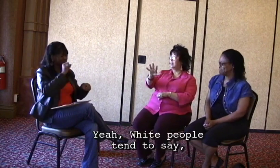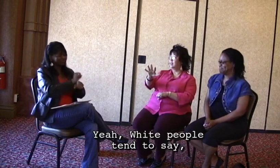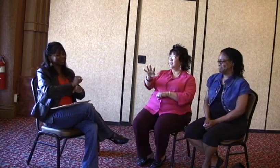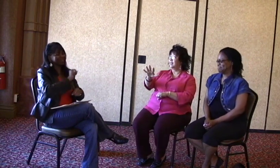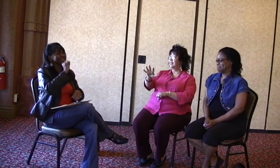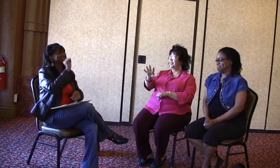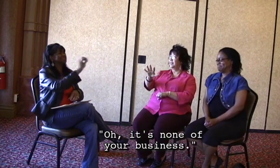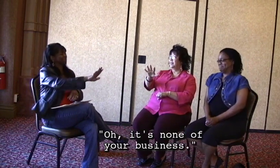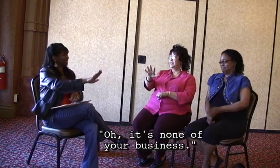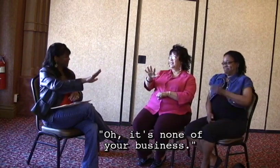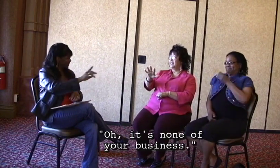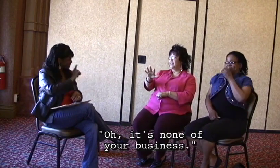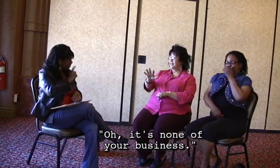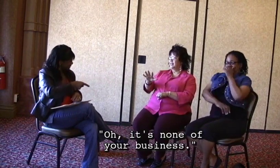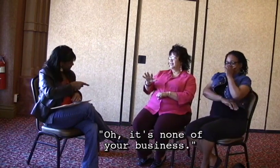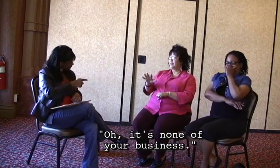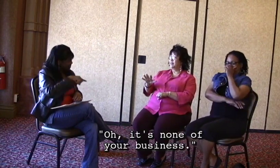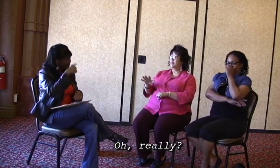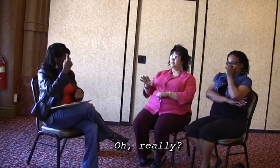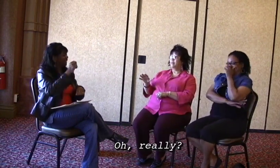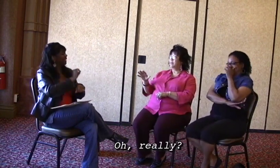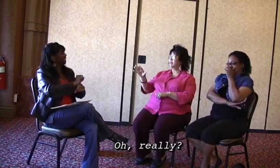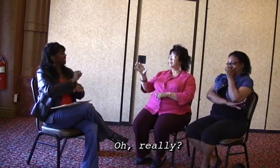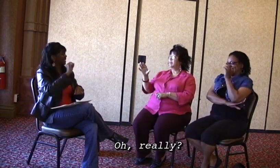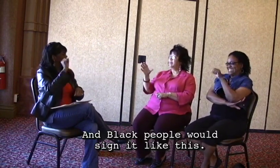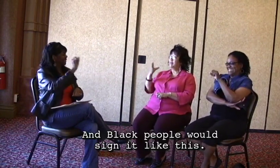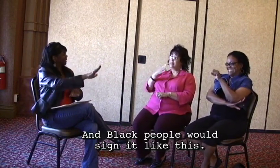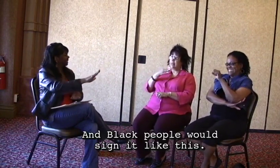none of your business. Oh, and black people will sign it like this.